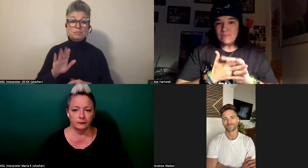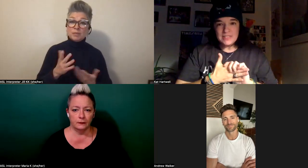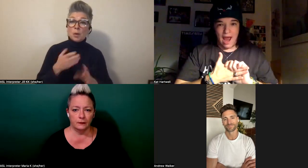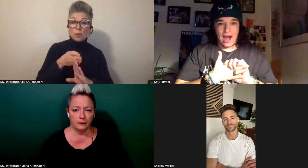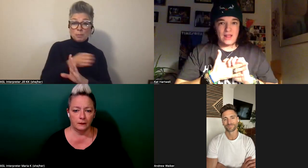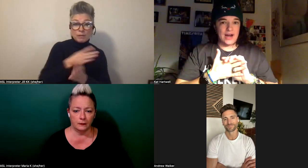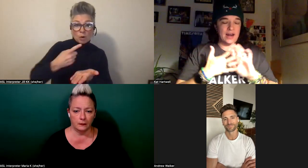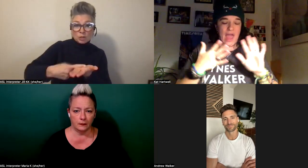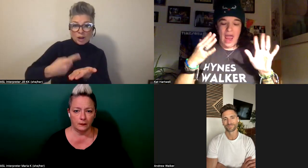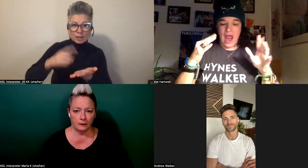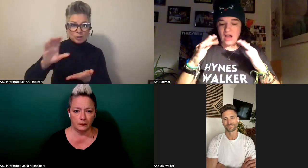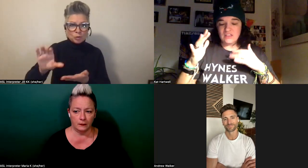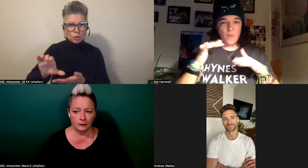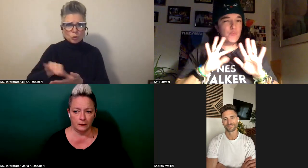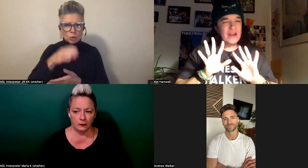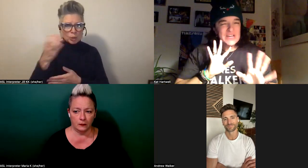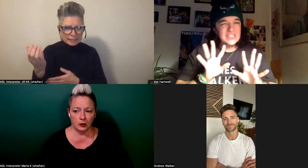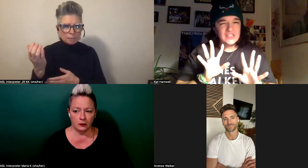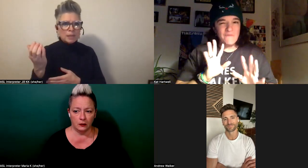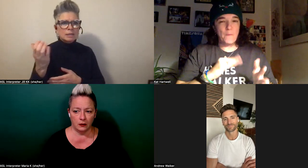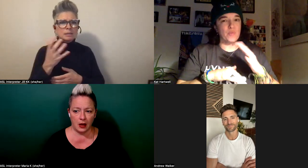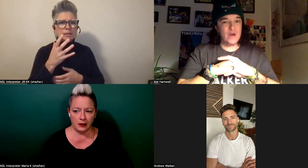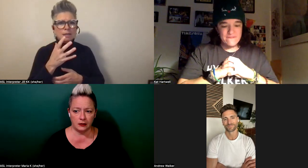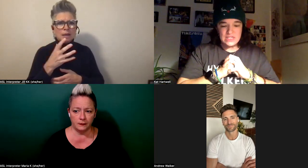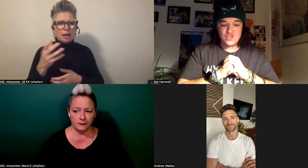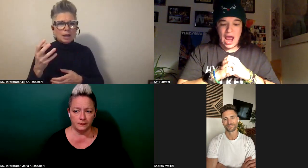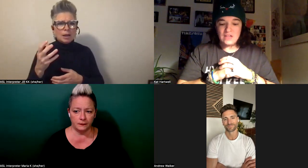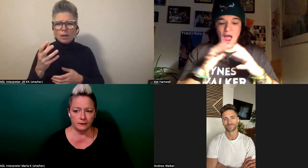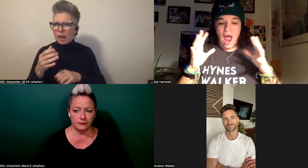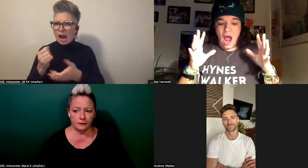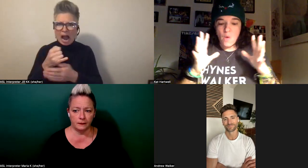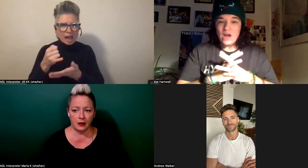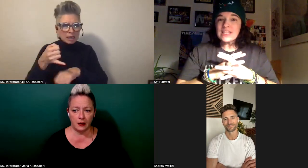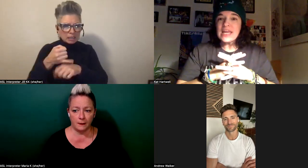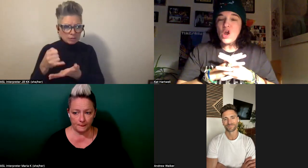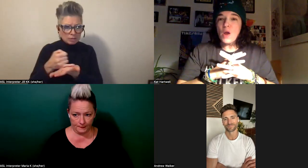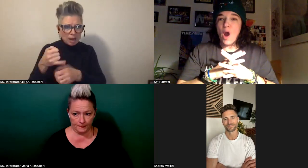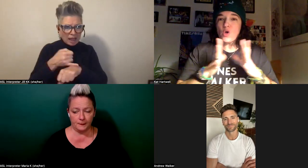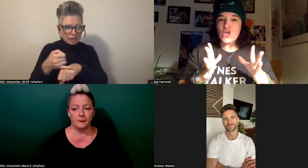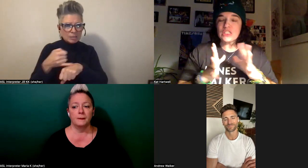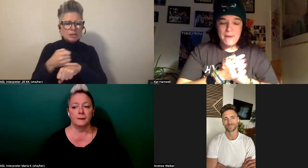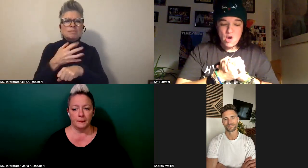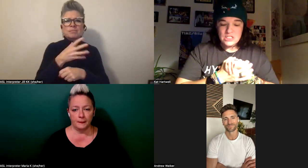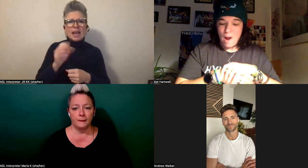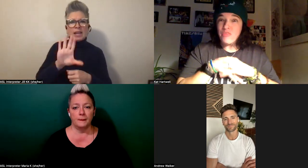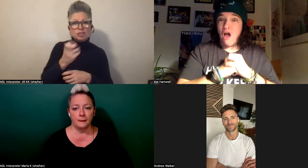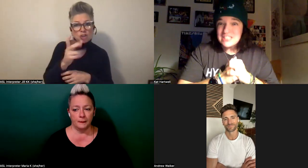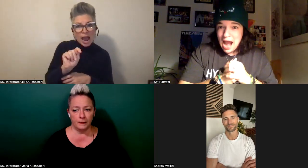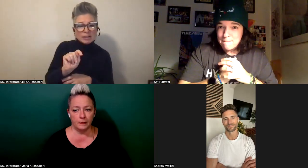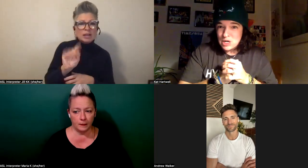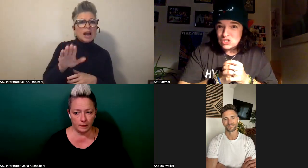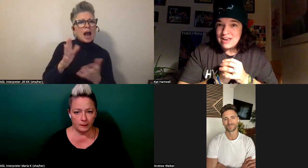about Christmas Island and some previous stuff from the previous chat, I wanted to hear about your experience